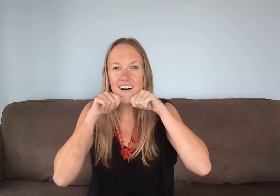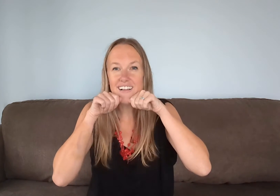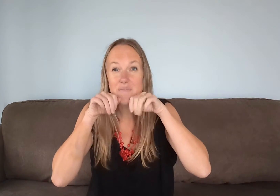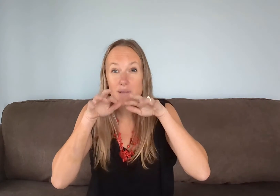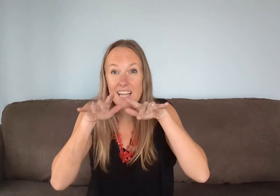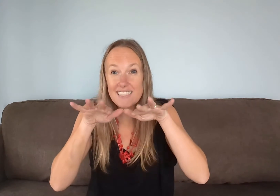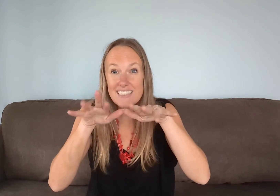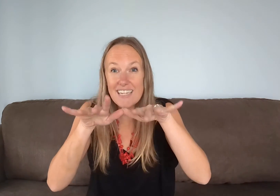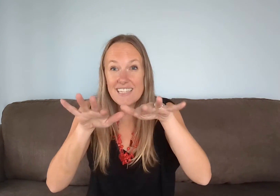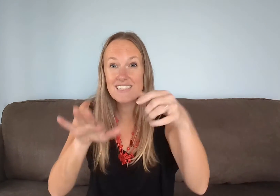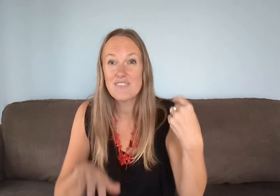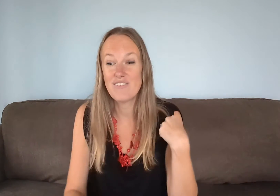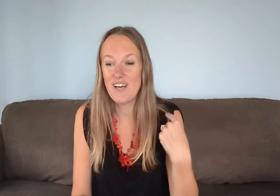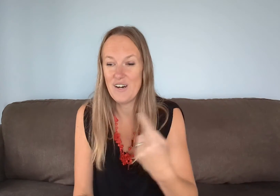all blessings flow.